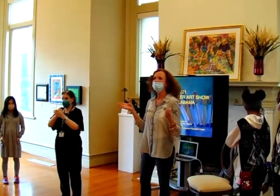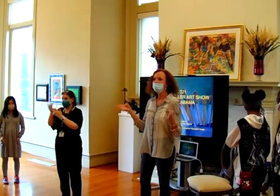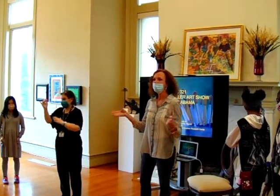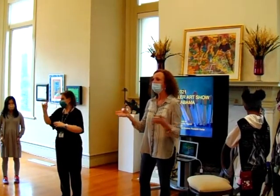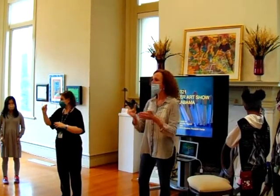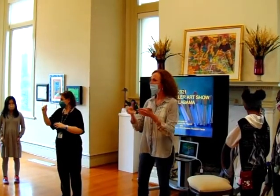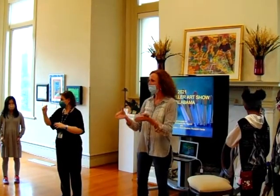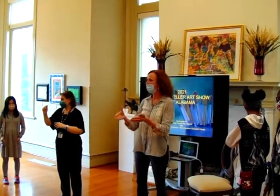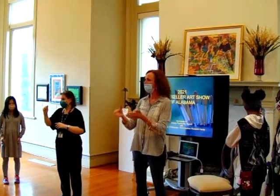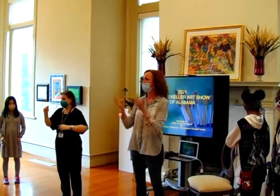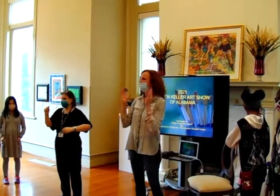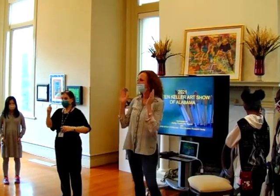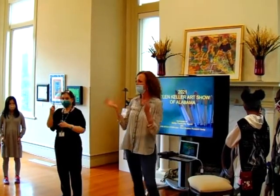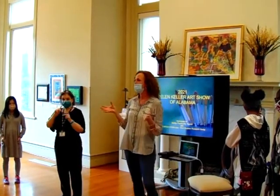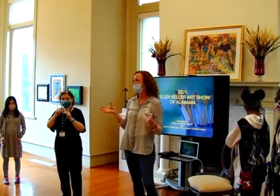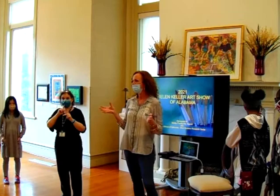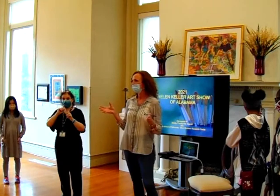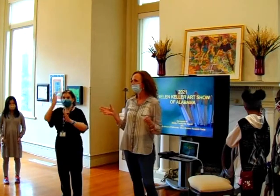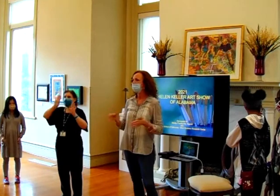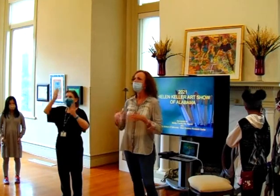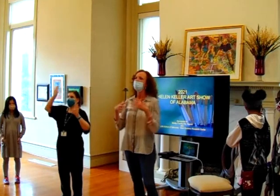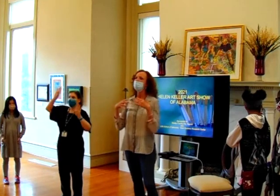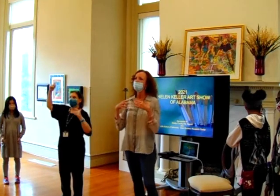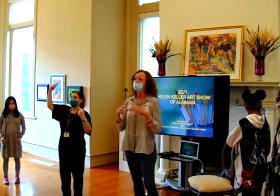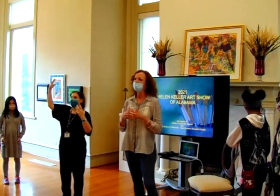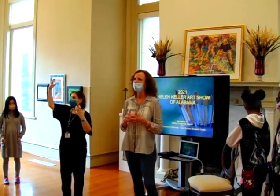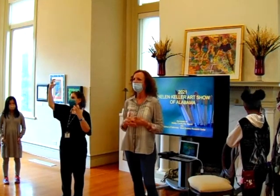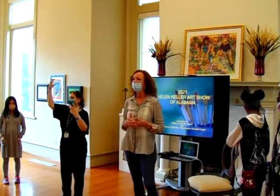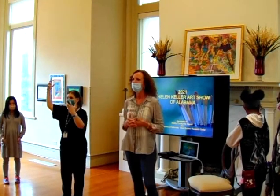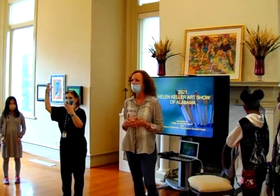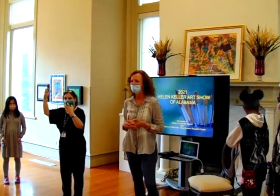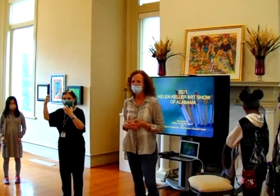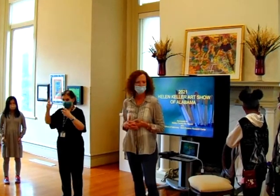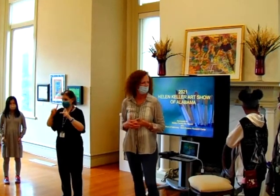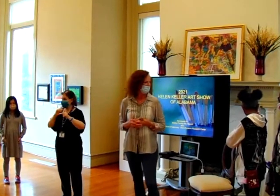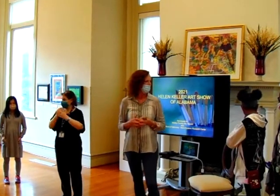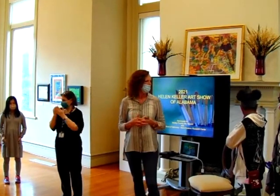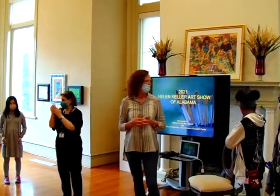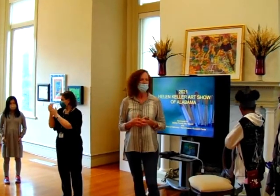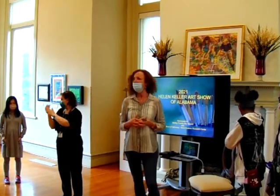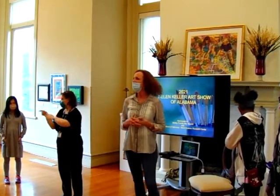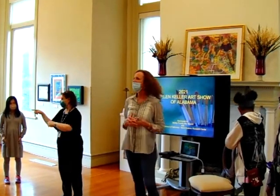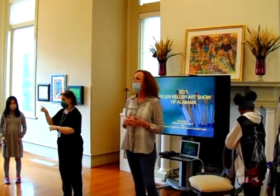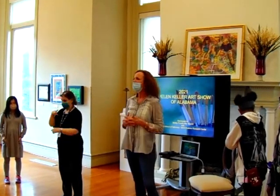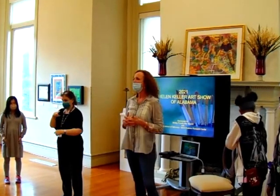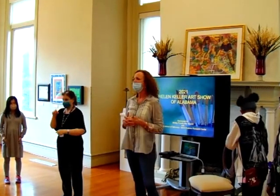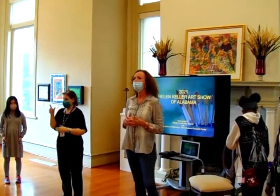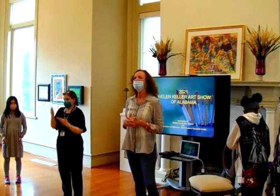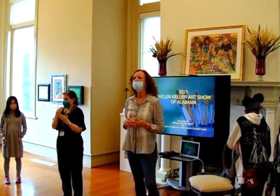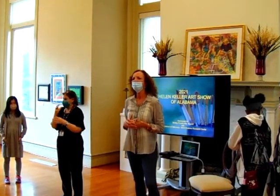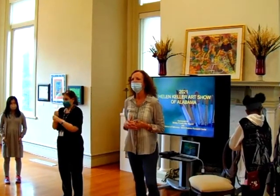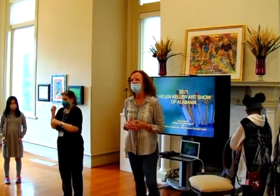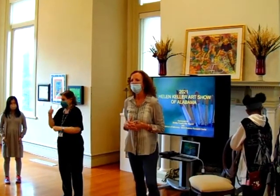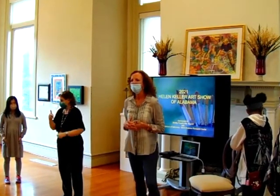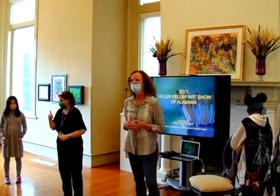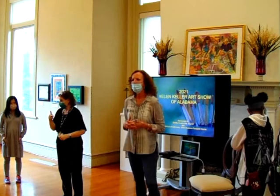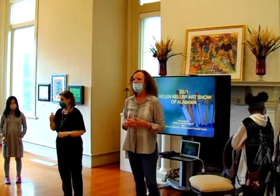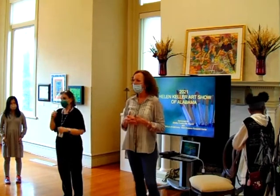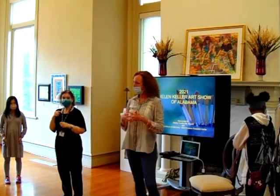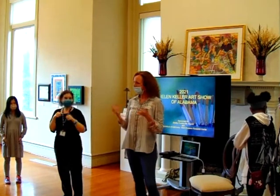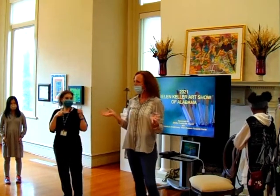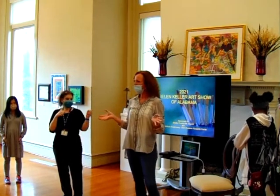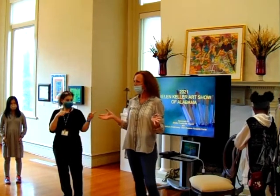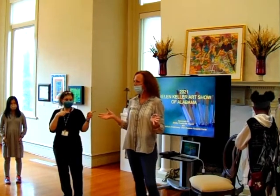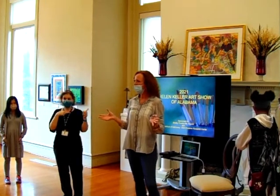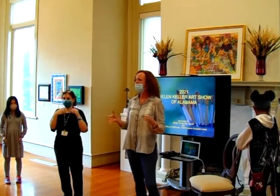because people are bidding on it because it's so beautiful. So I want to make sure you have a copy and you get the museum medal. Here